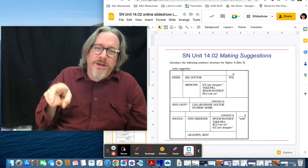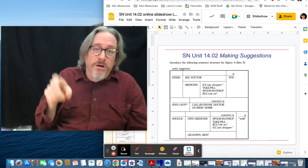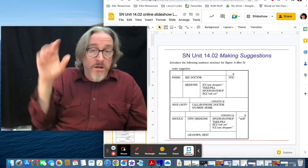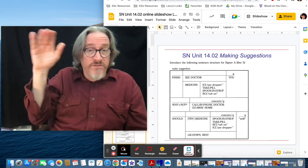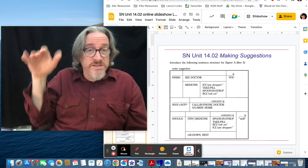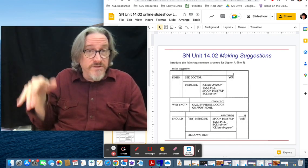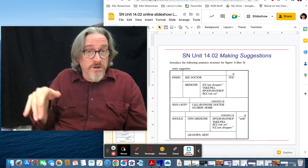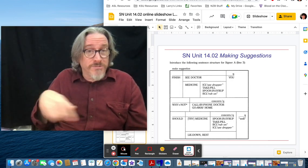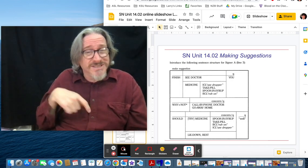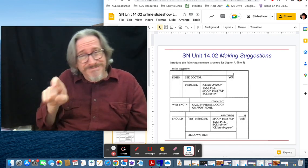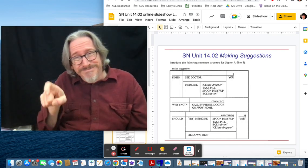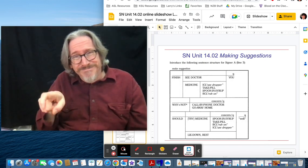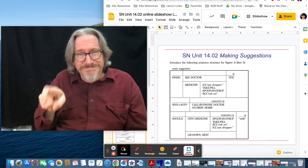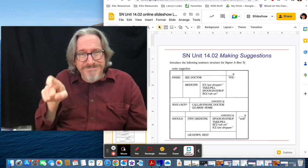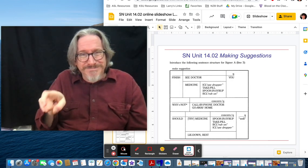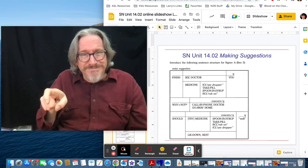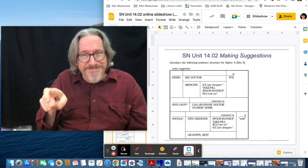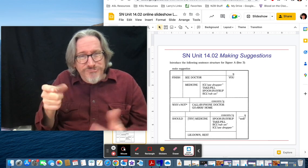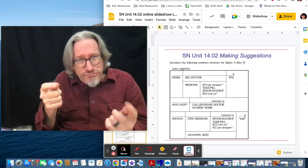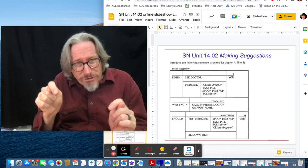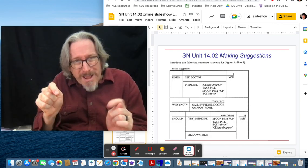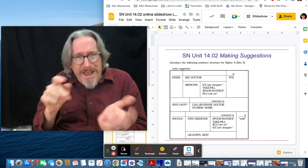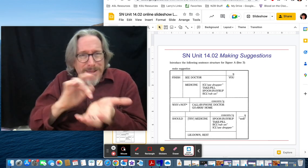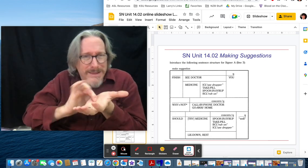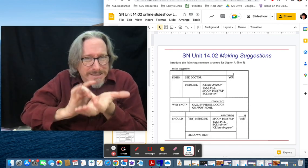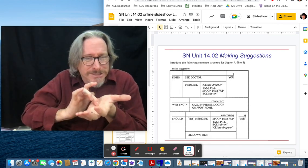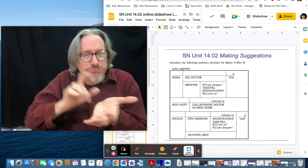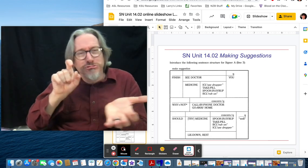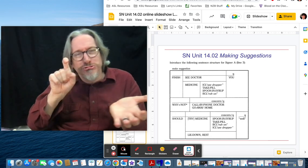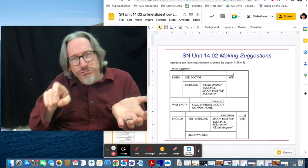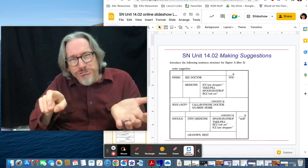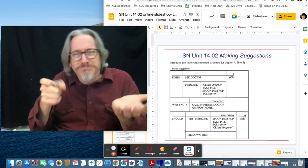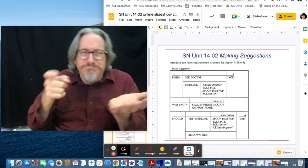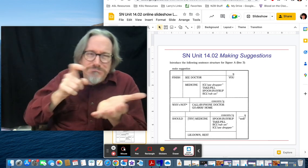maybe better of these different options. Try medicine.